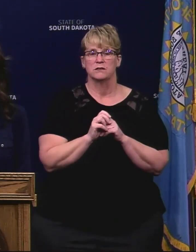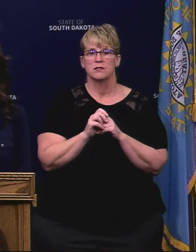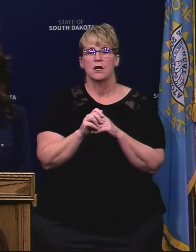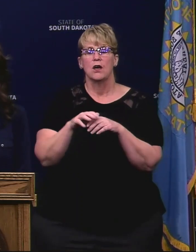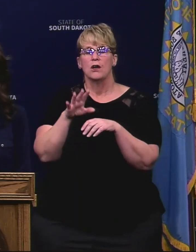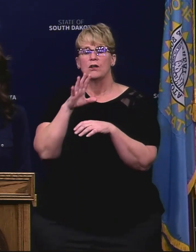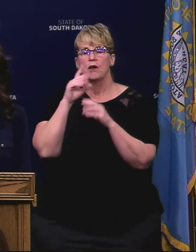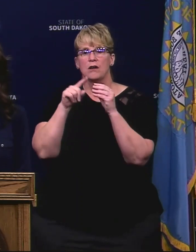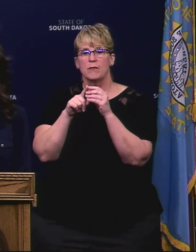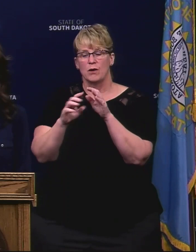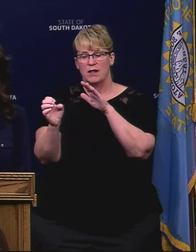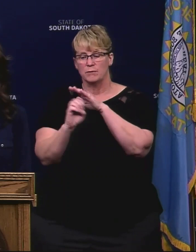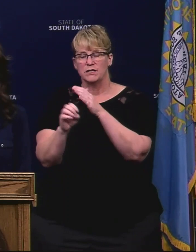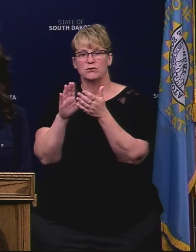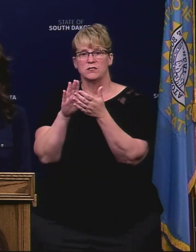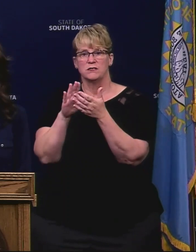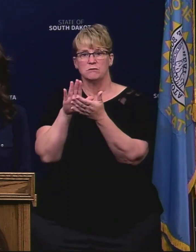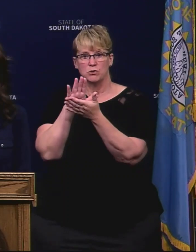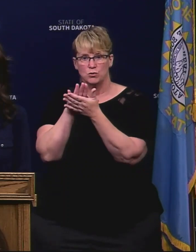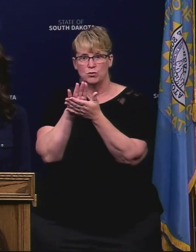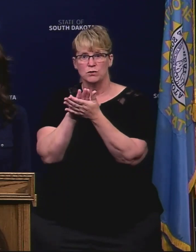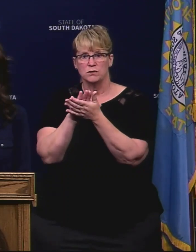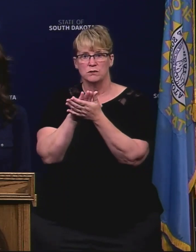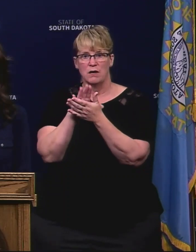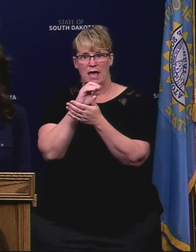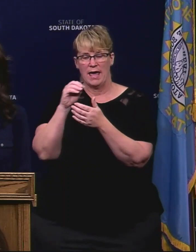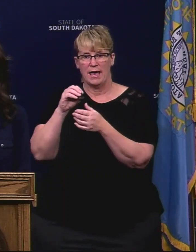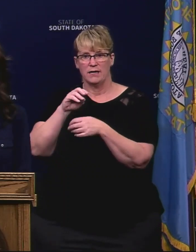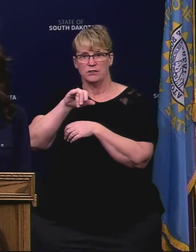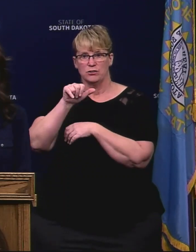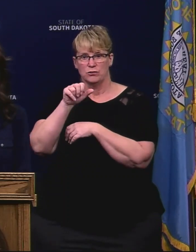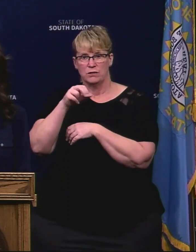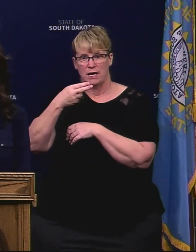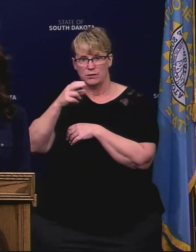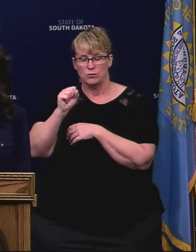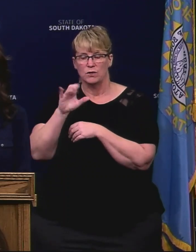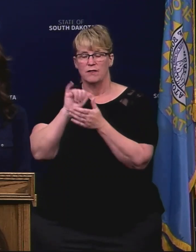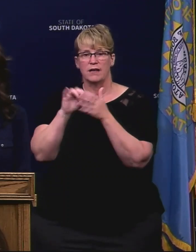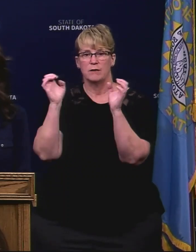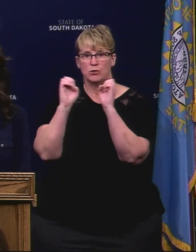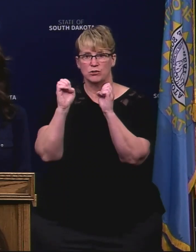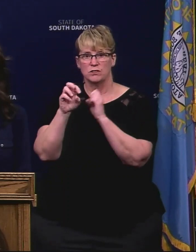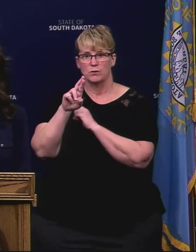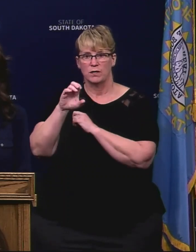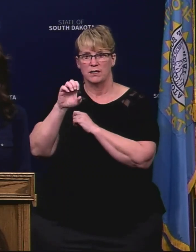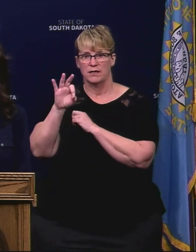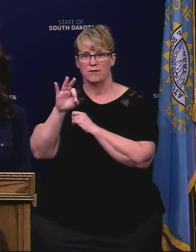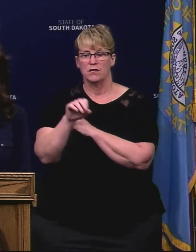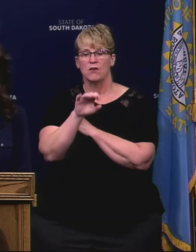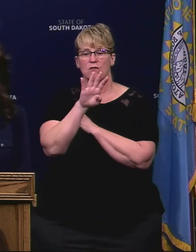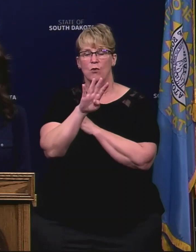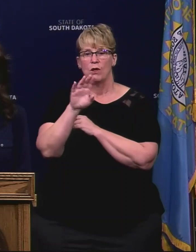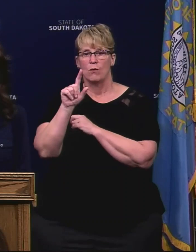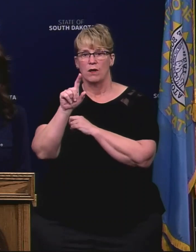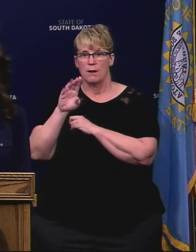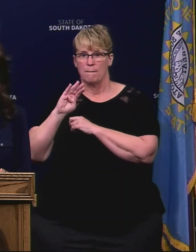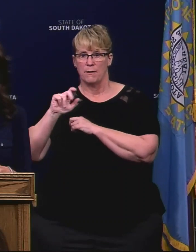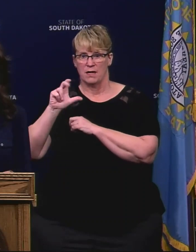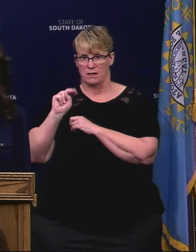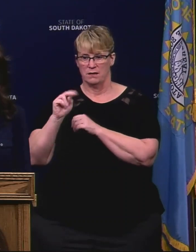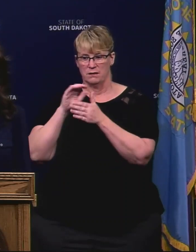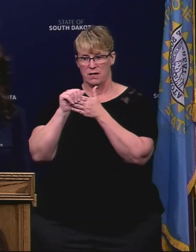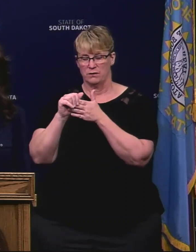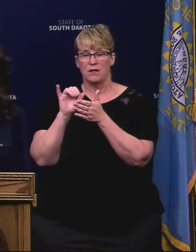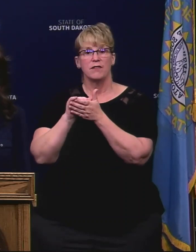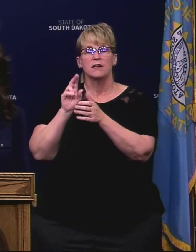and secondary schools. Their elementary and secondary schools emergency relief fund amounted to $41 million. That